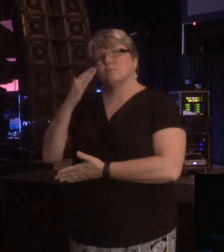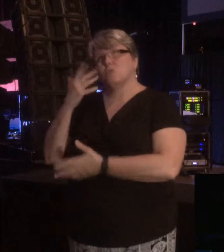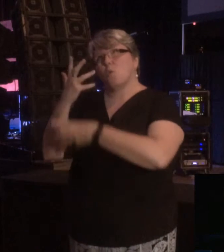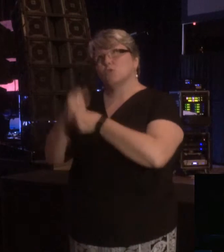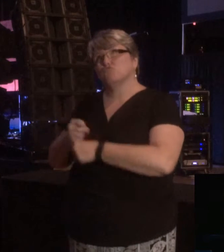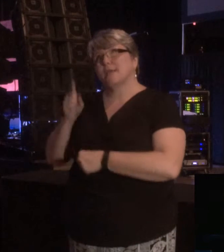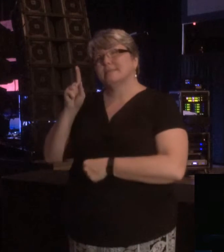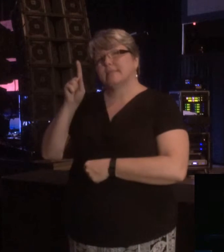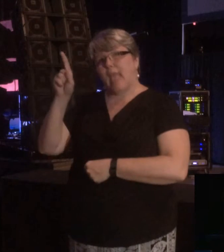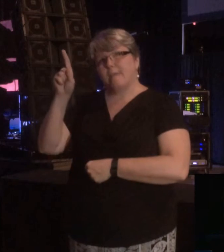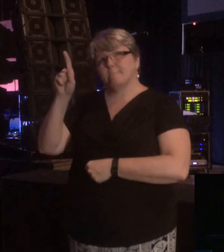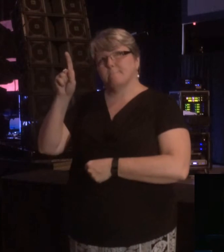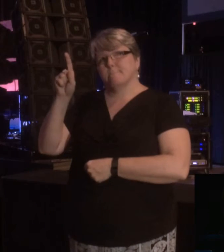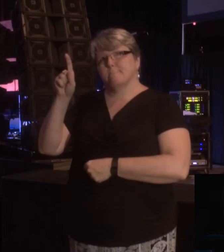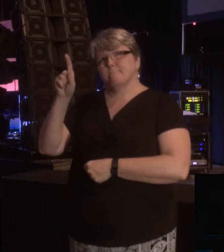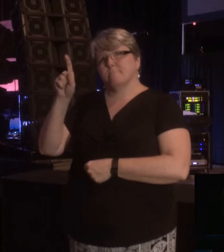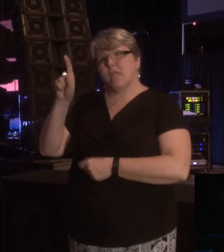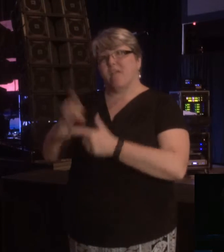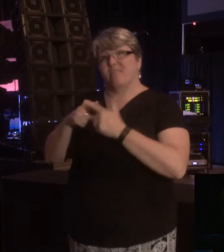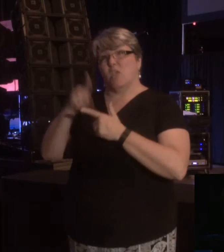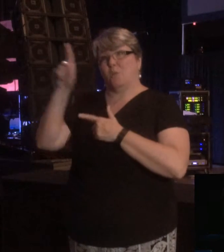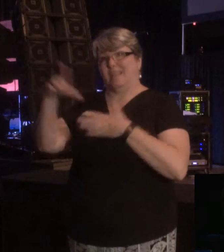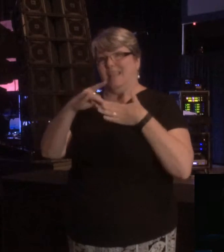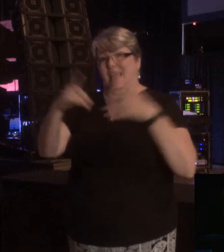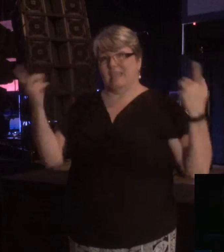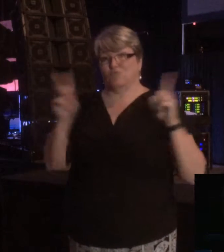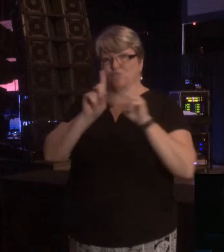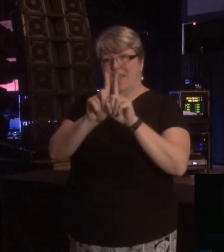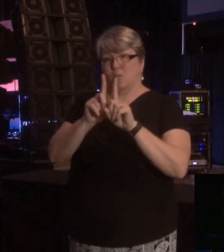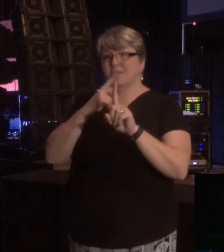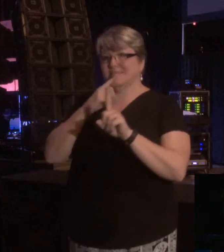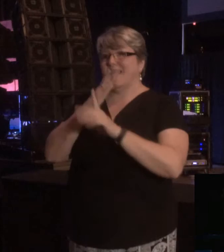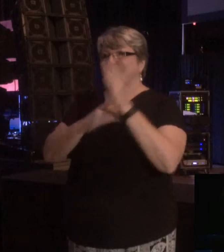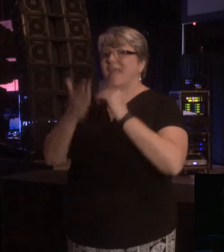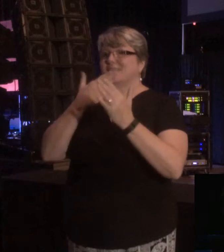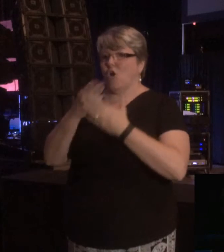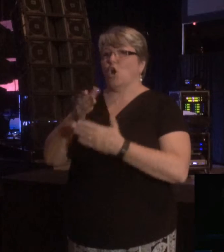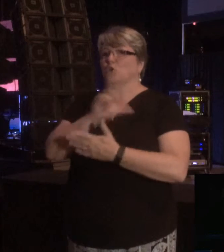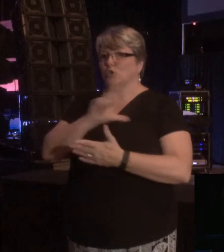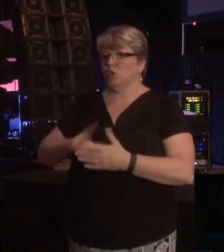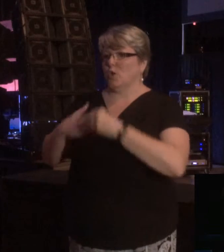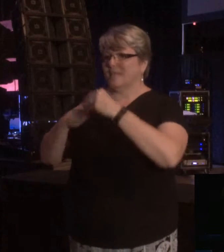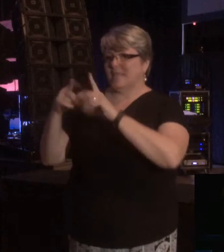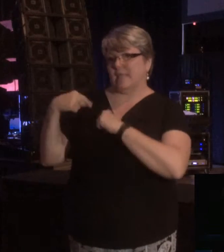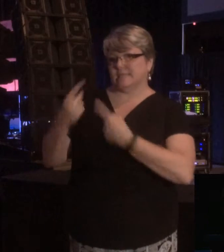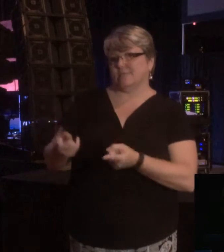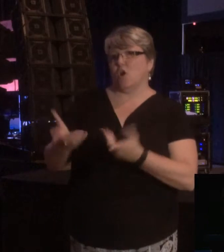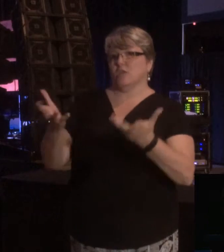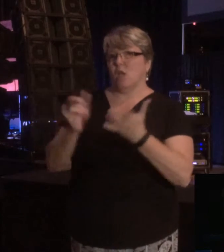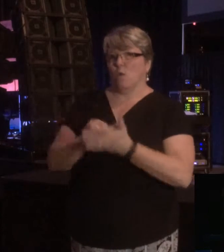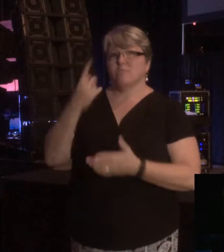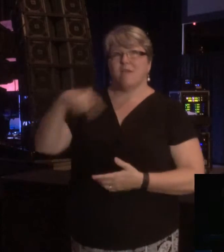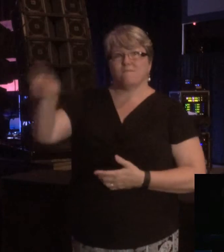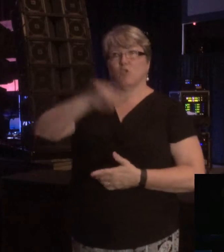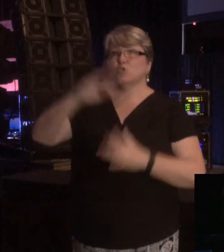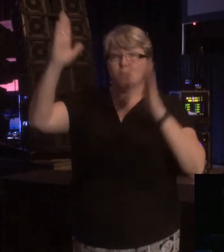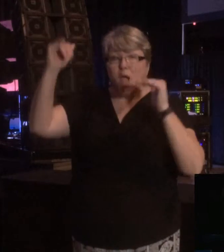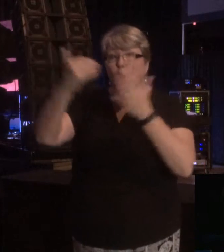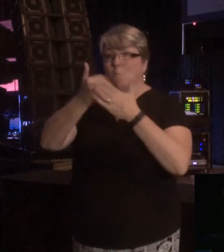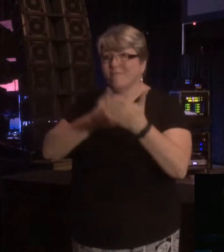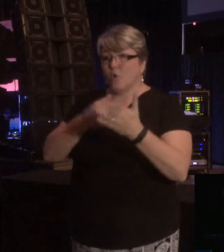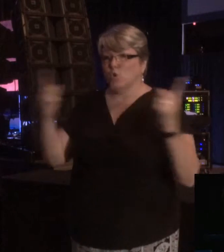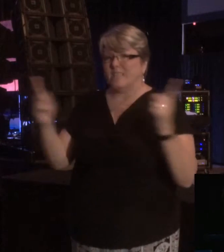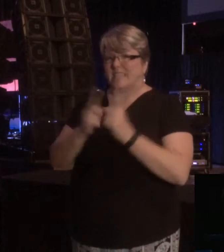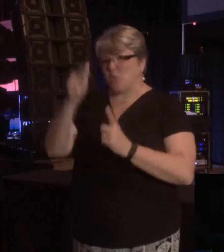honor, man, that gives you confidence. I can be a man of God. I can be a woman of God. We can be a couple of God. We can move. And you want those